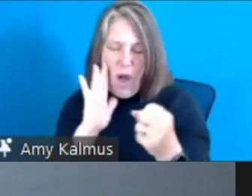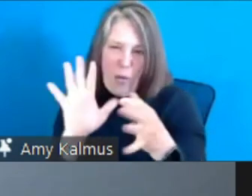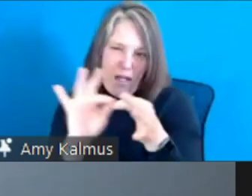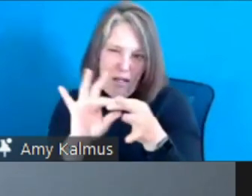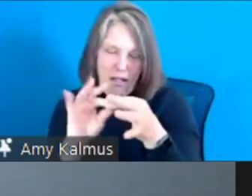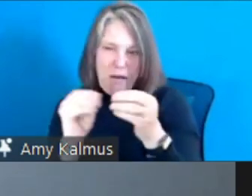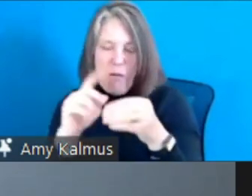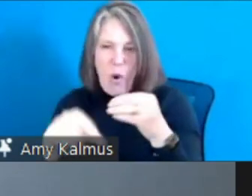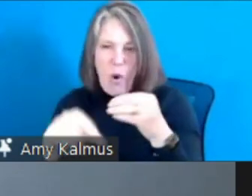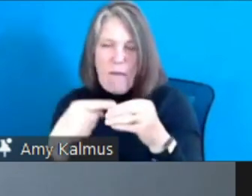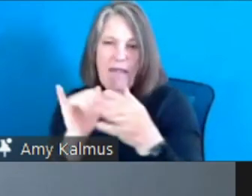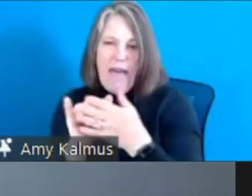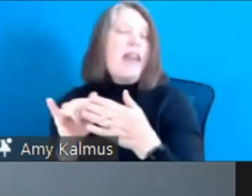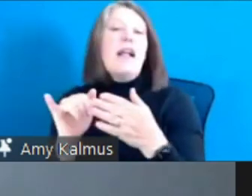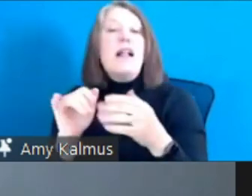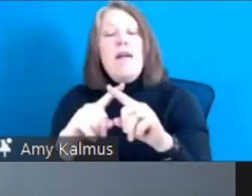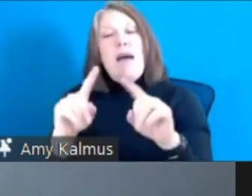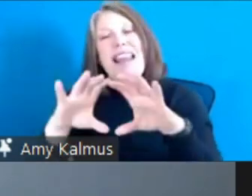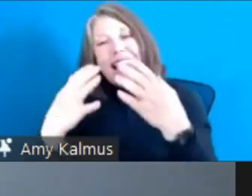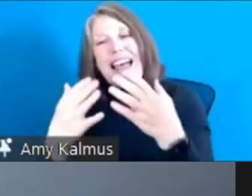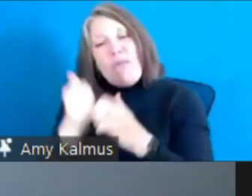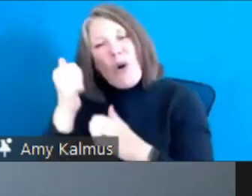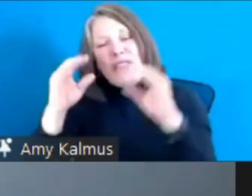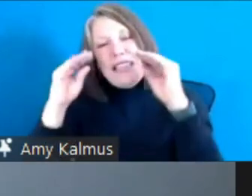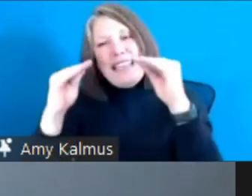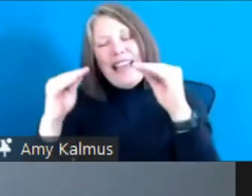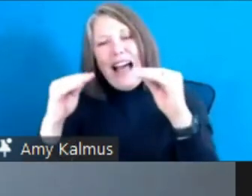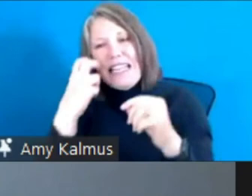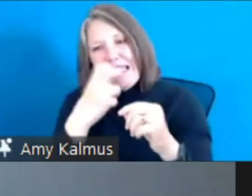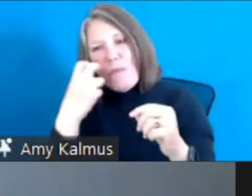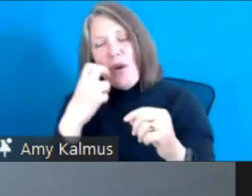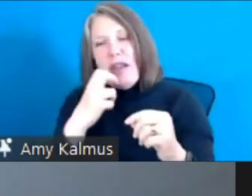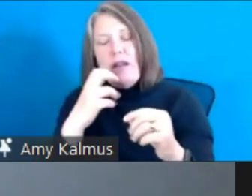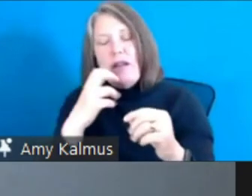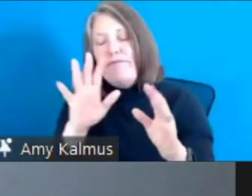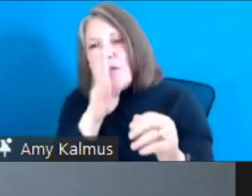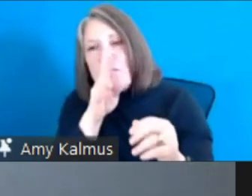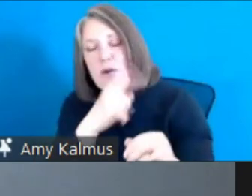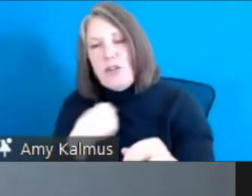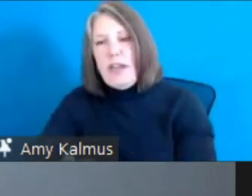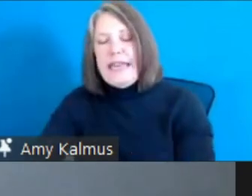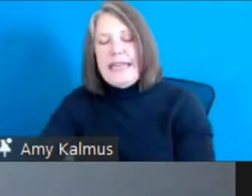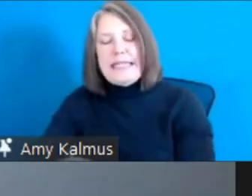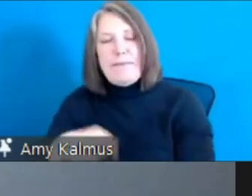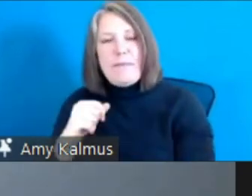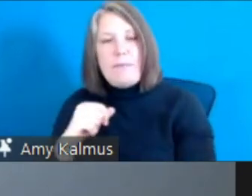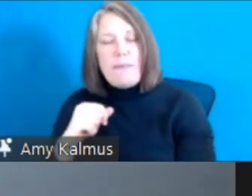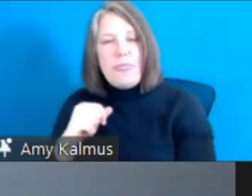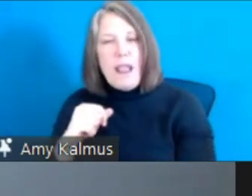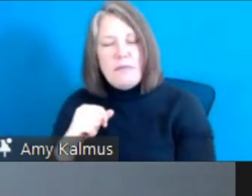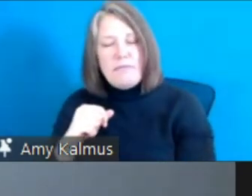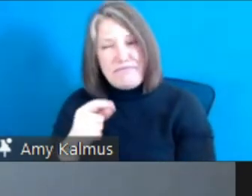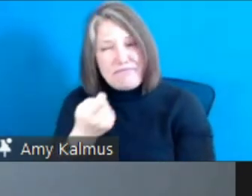about. So classes are mostly taught in spoken Chinese. There are little or